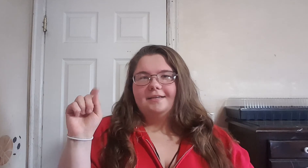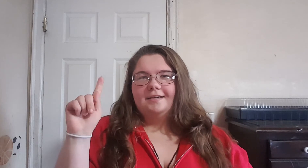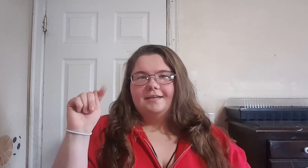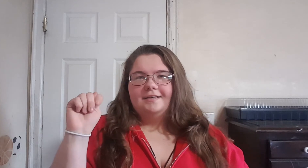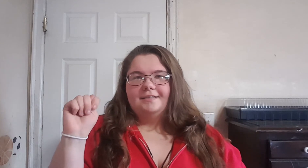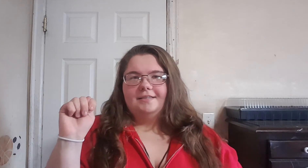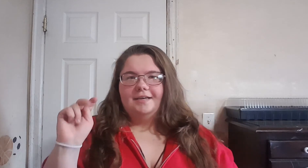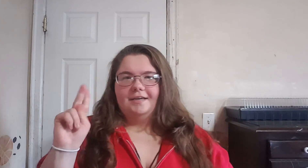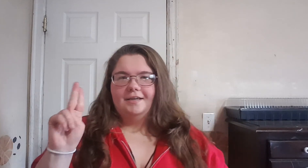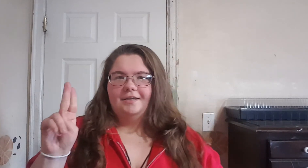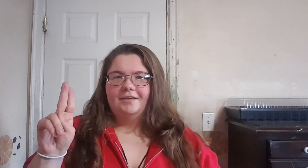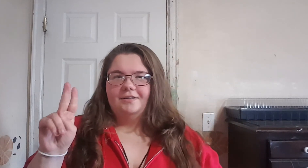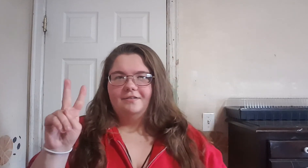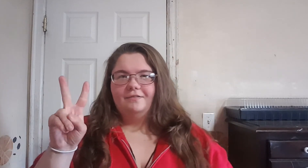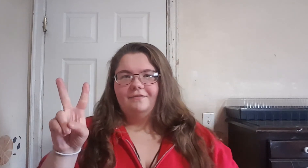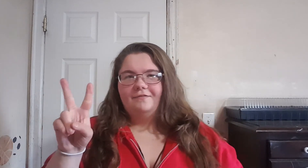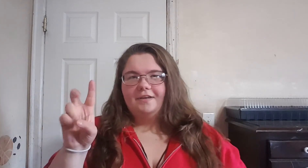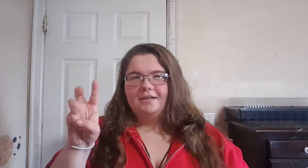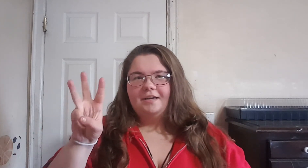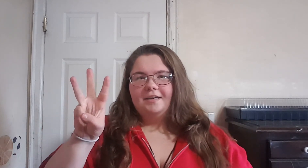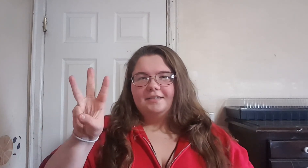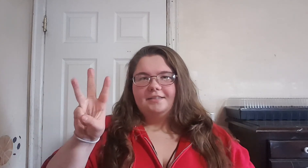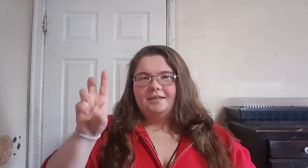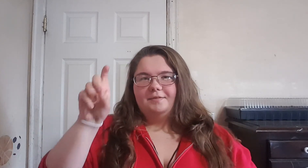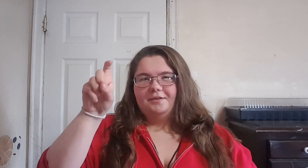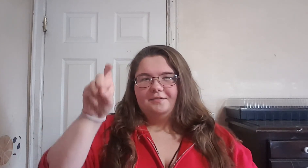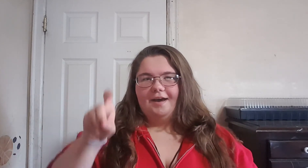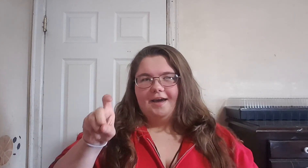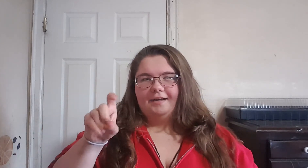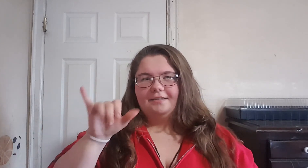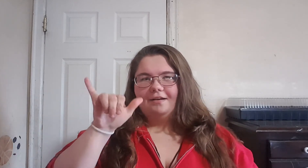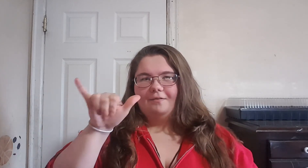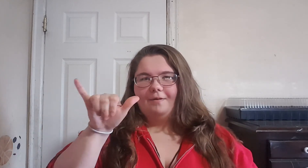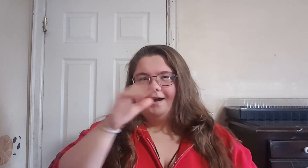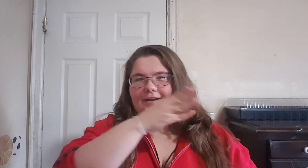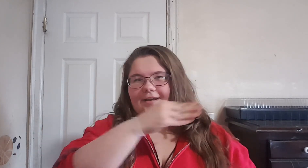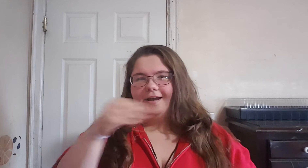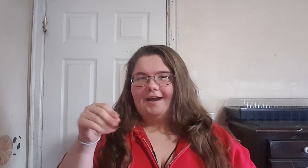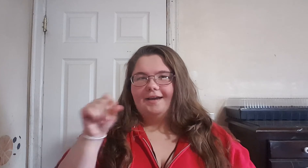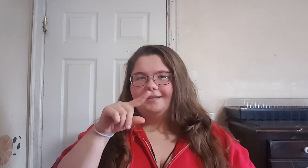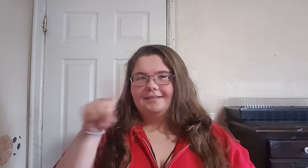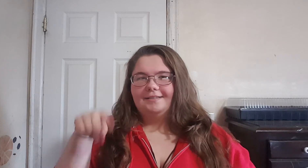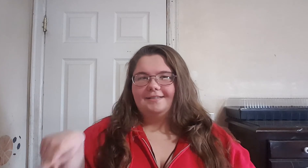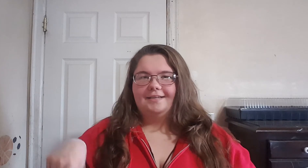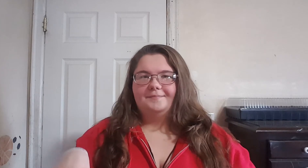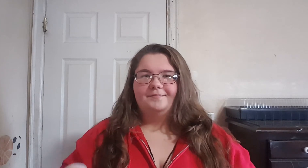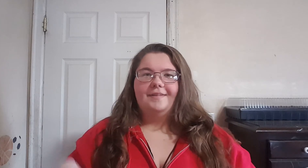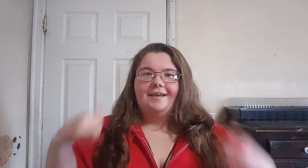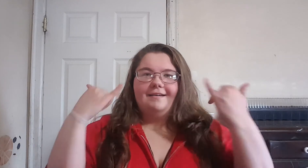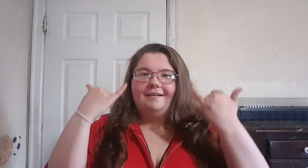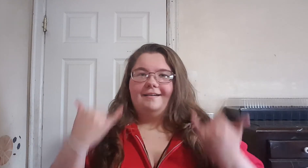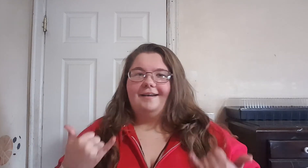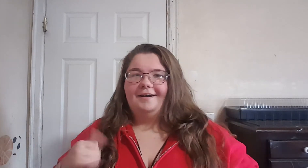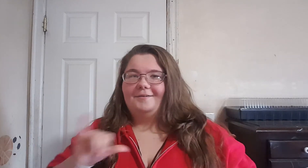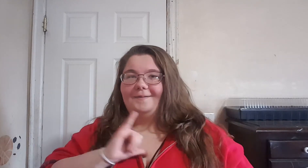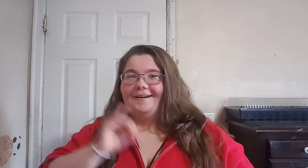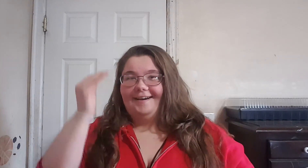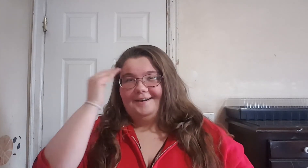T U V W X Y and Z now I